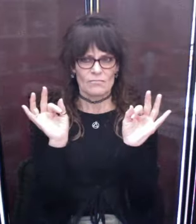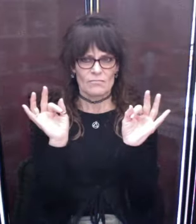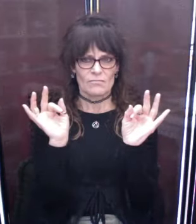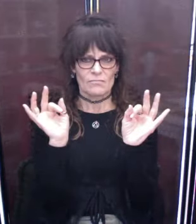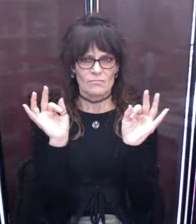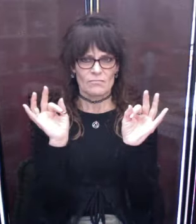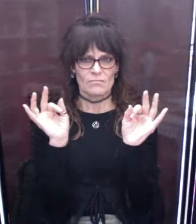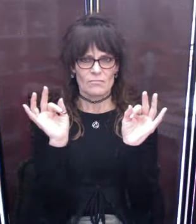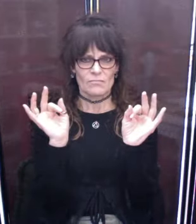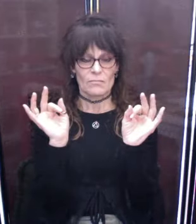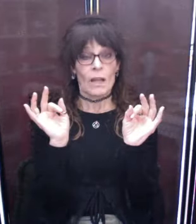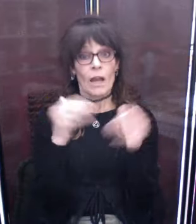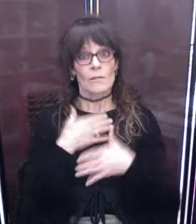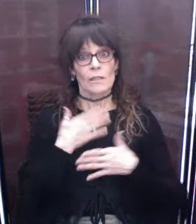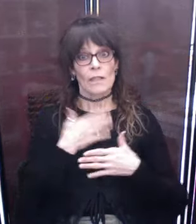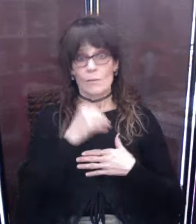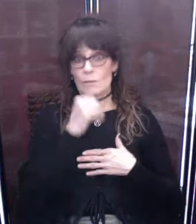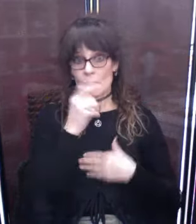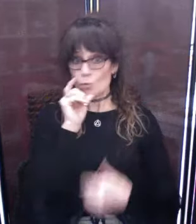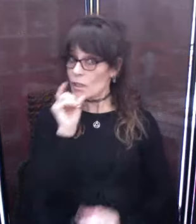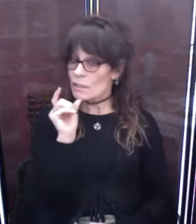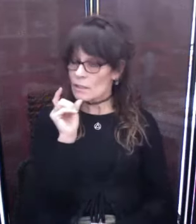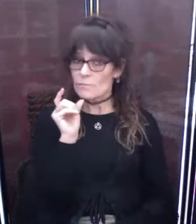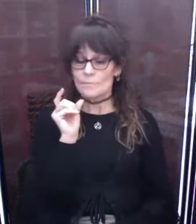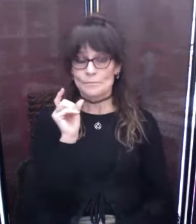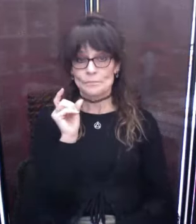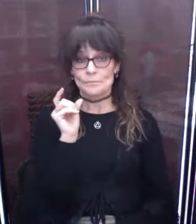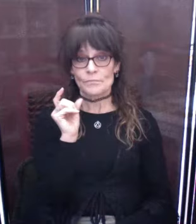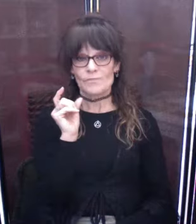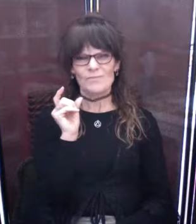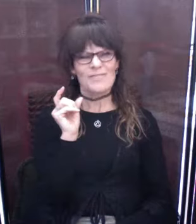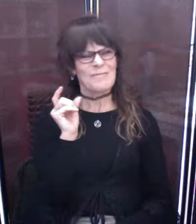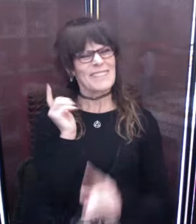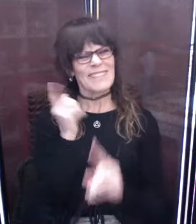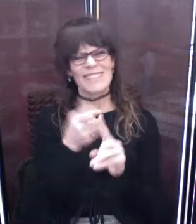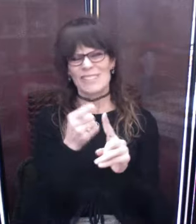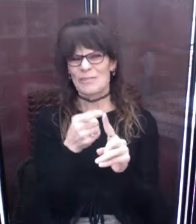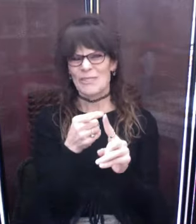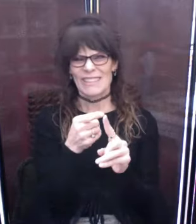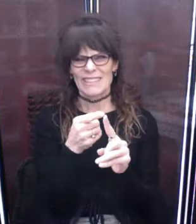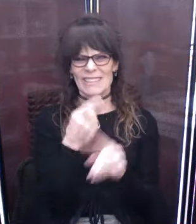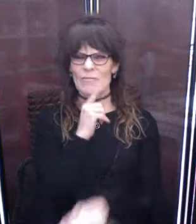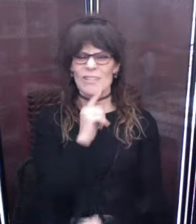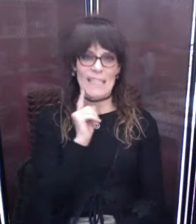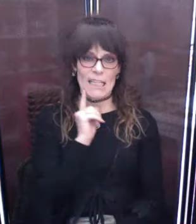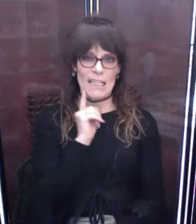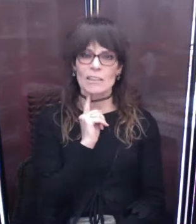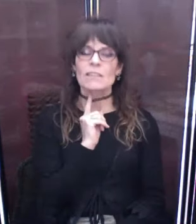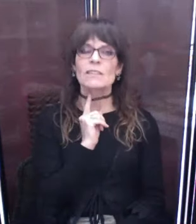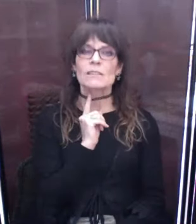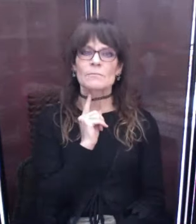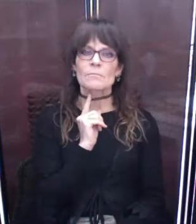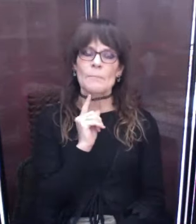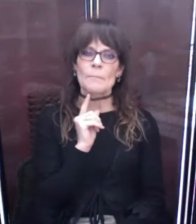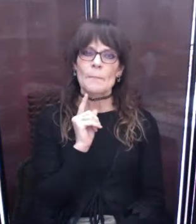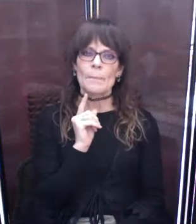I was glad I wasn't drinking. But at this point, I was single at the time. I was closing in on